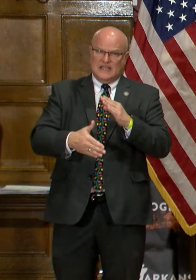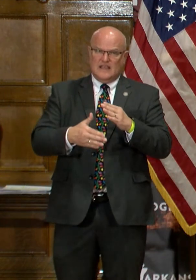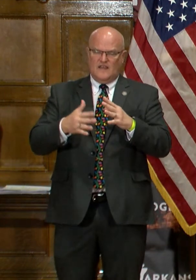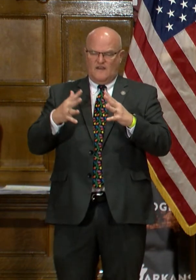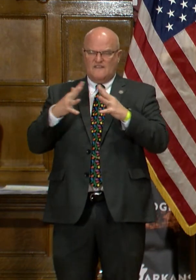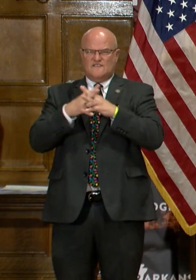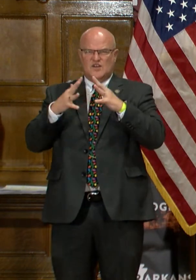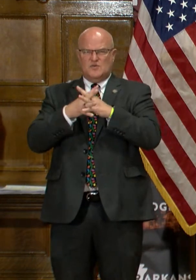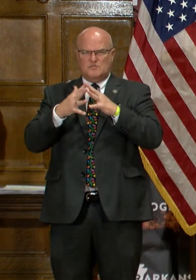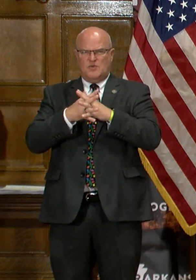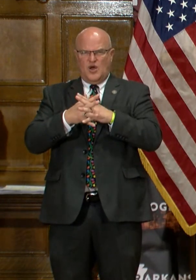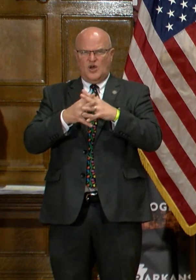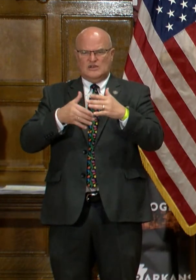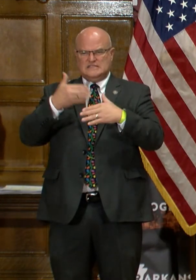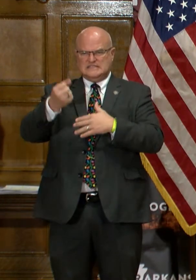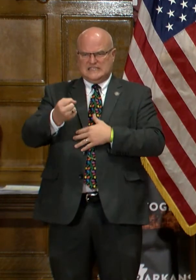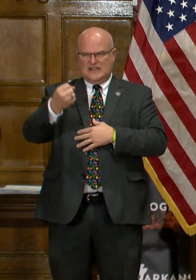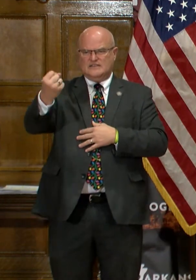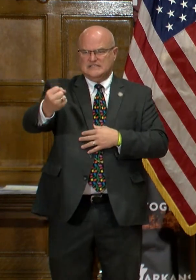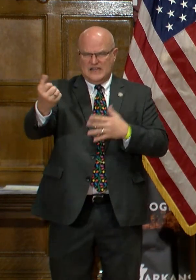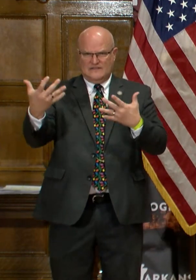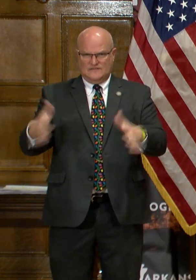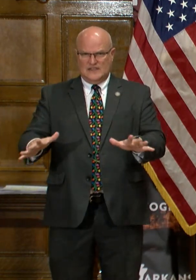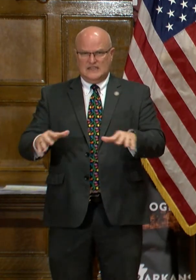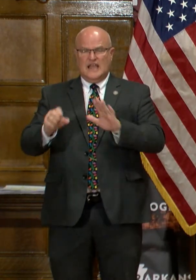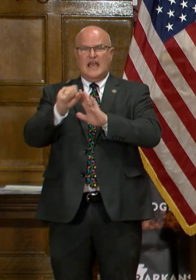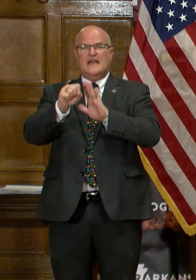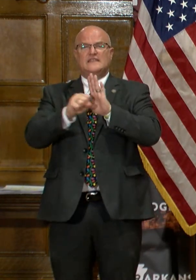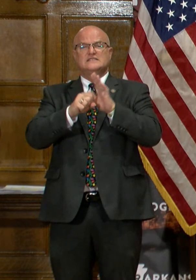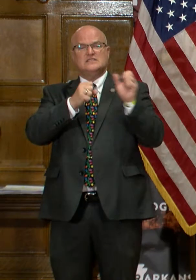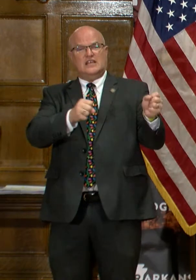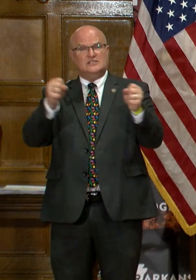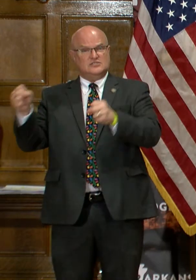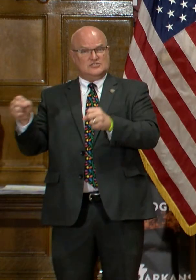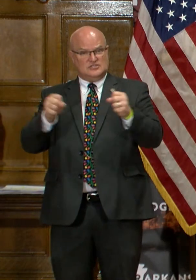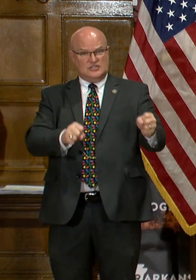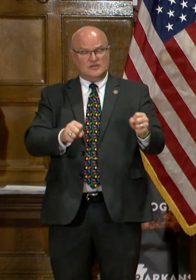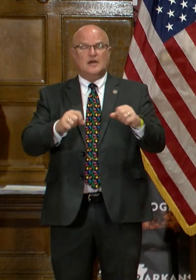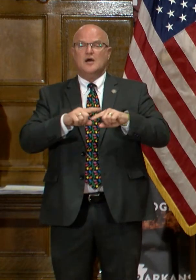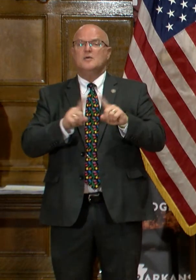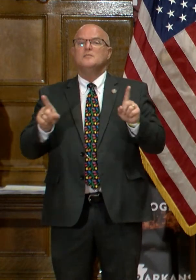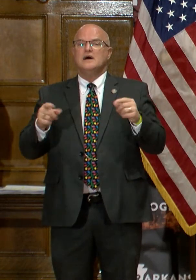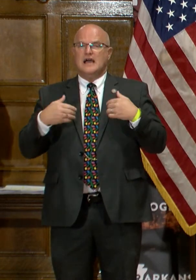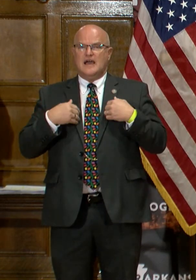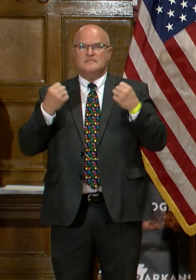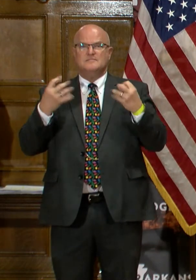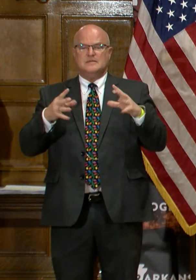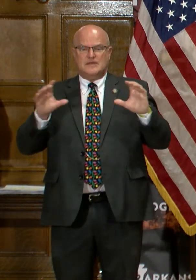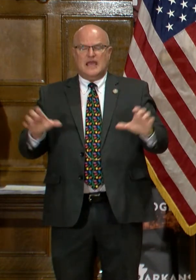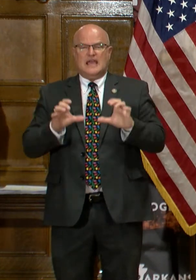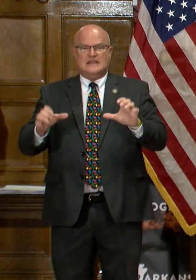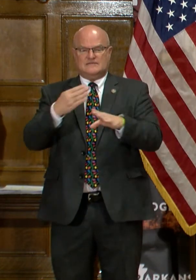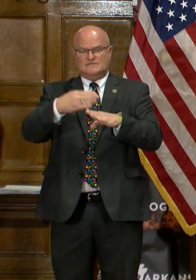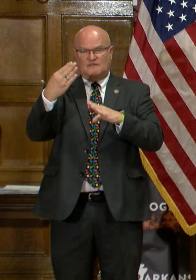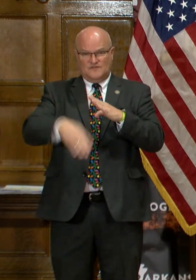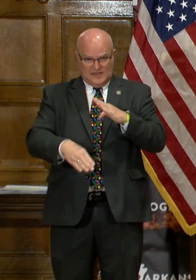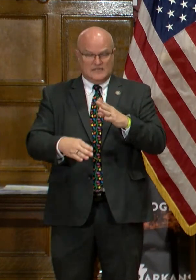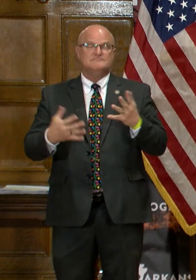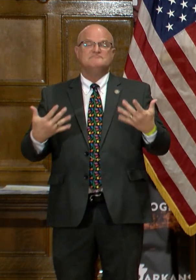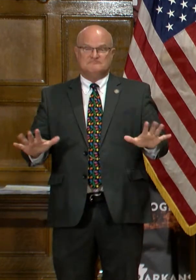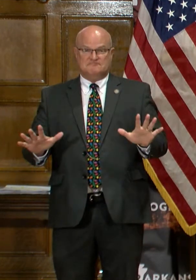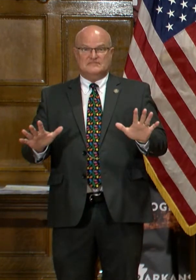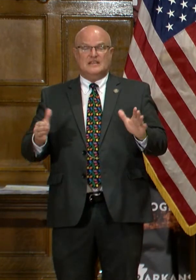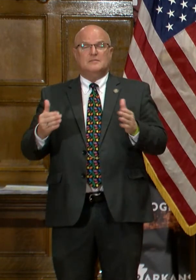to finish up the next 2 Saturdays, and we have state cheer. But we have a lot of activities that have already finished. So